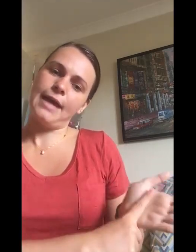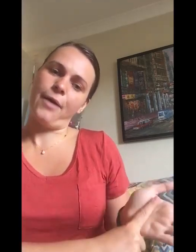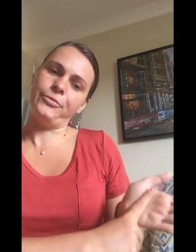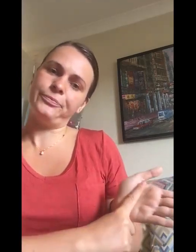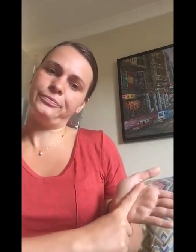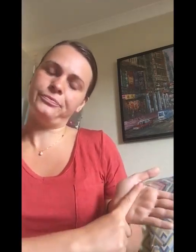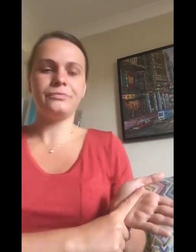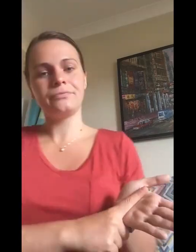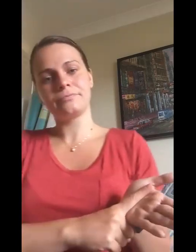L.